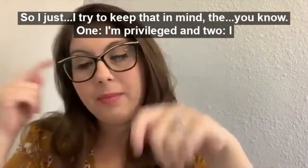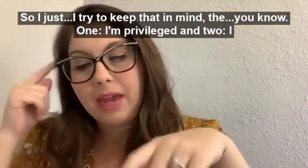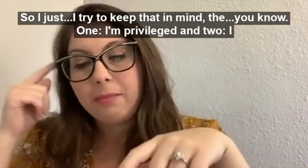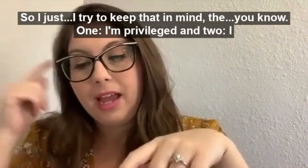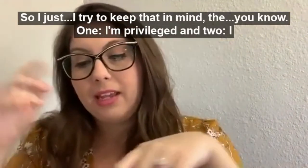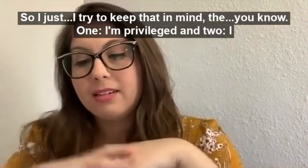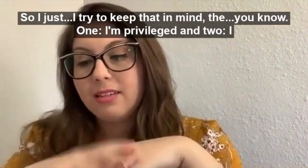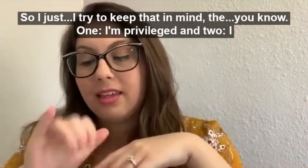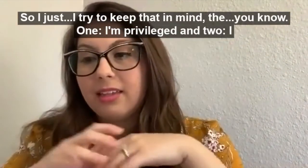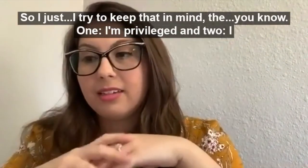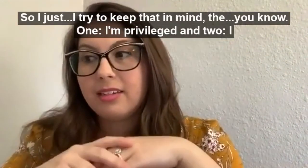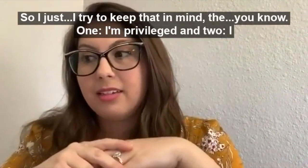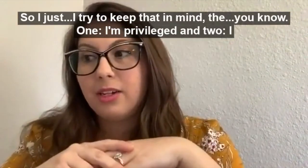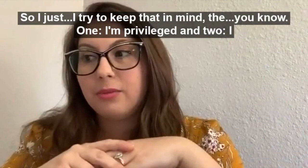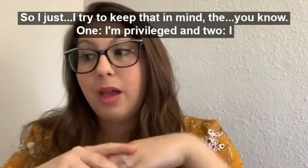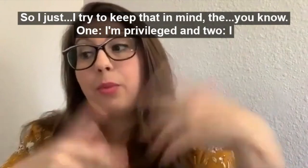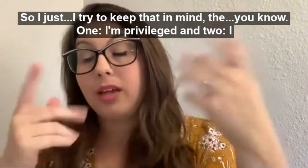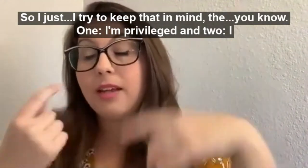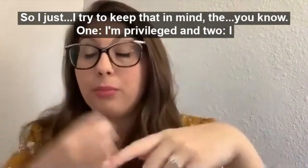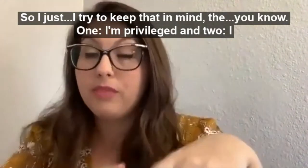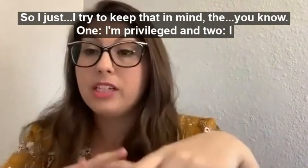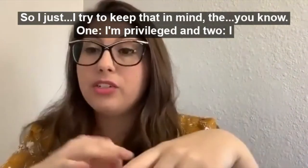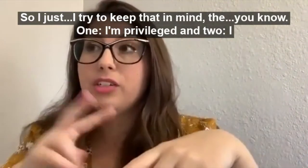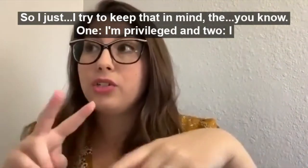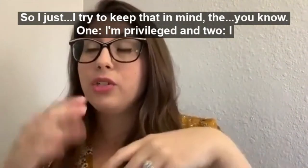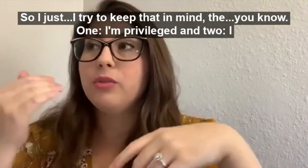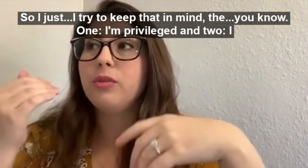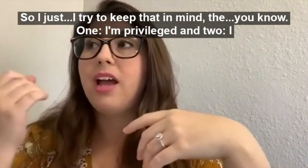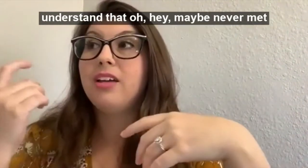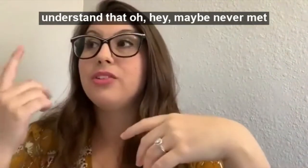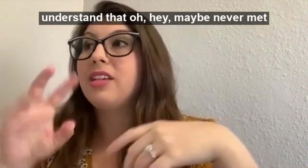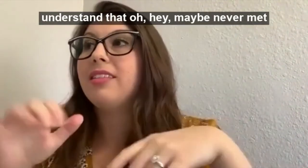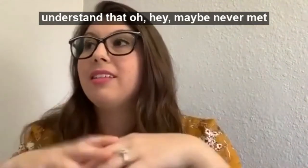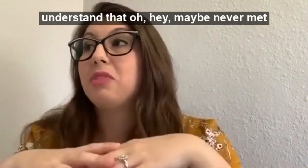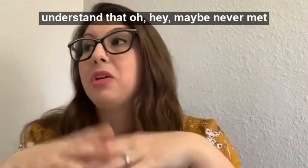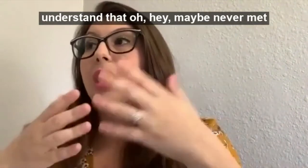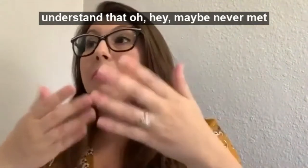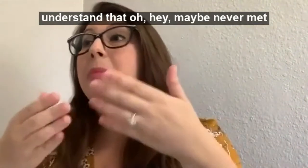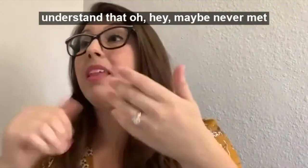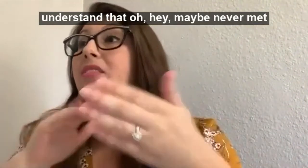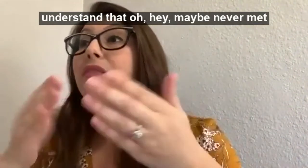that in mind that, you know, one, I'm privileged, and two, I understand that, oh, hey, maybe they've never